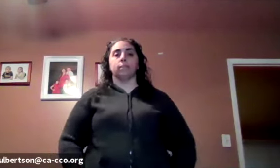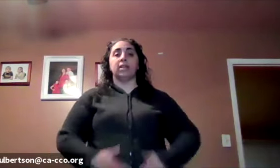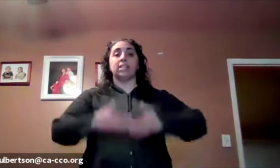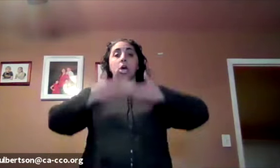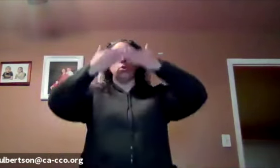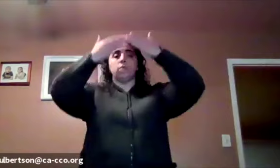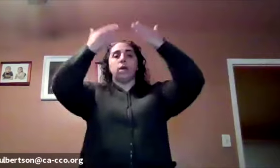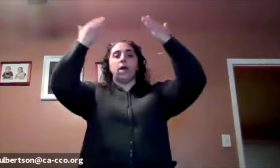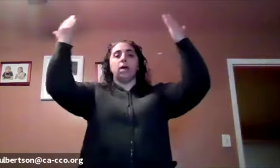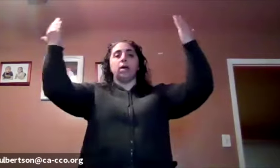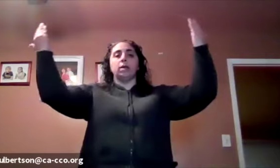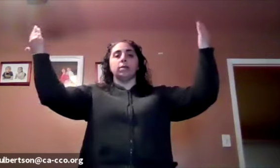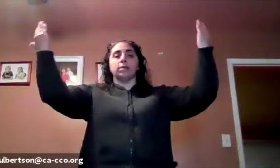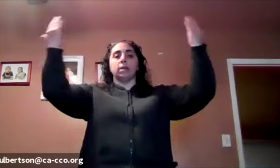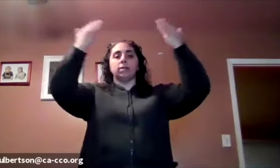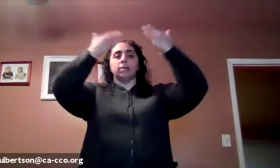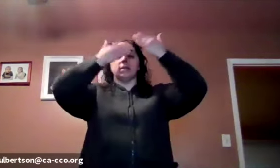small? Sunrise, sunset,